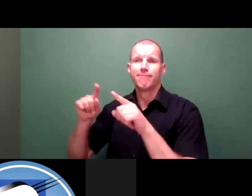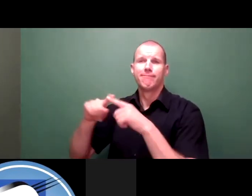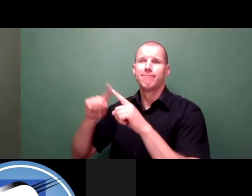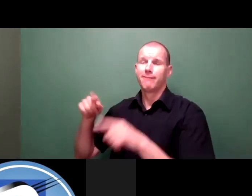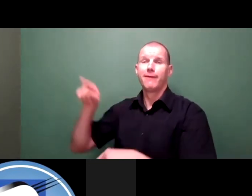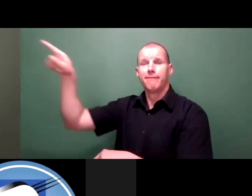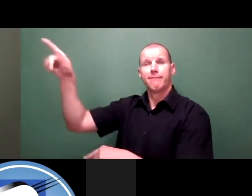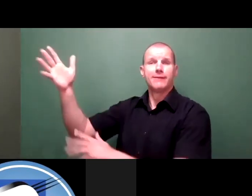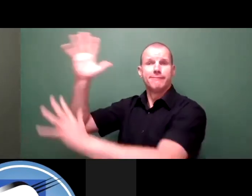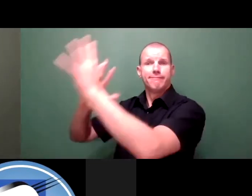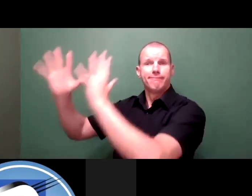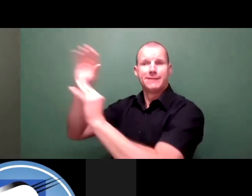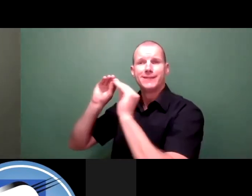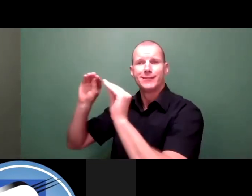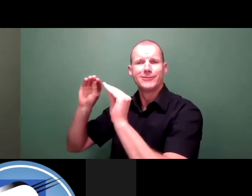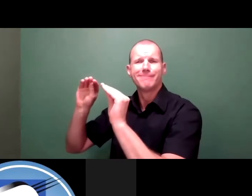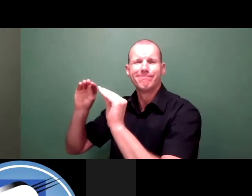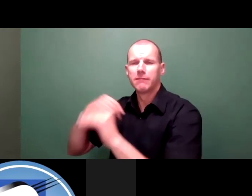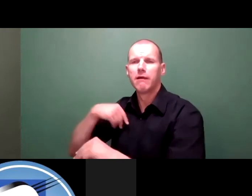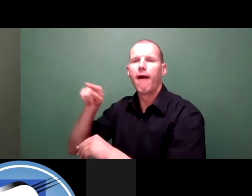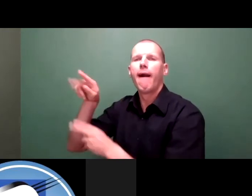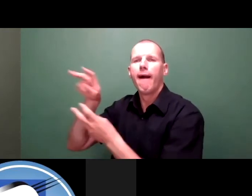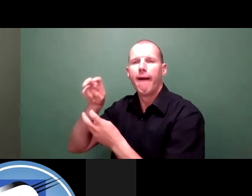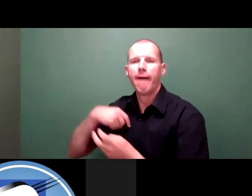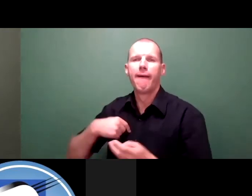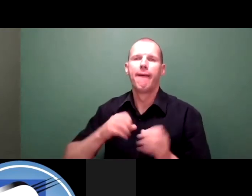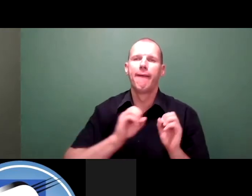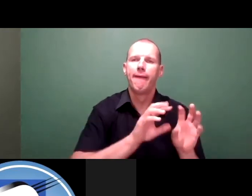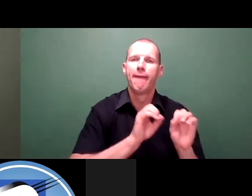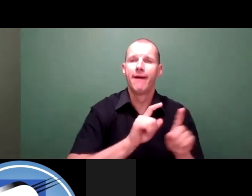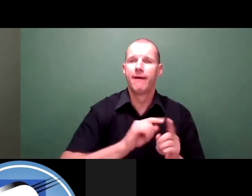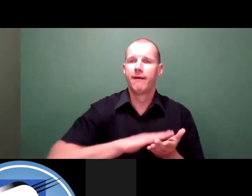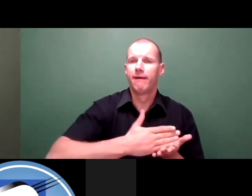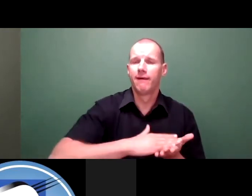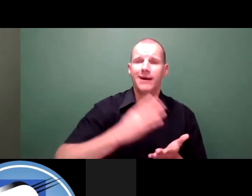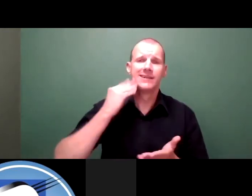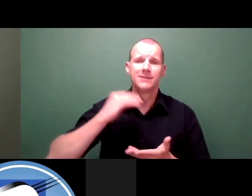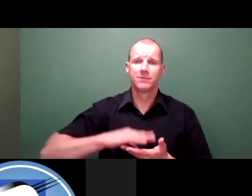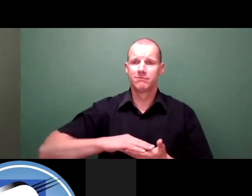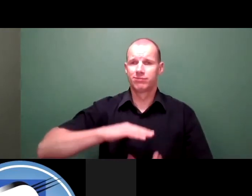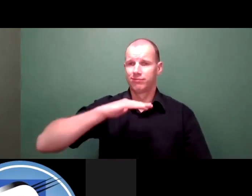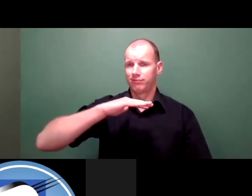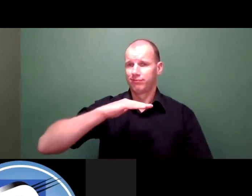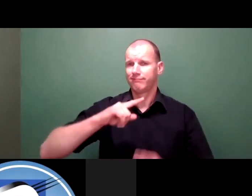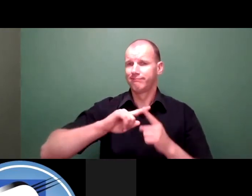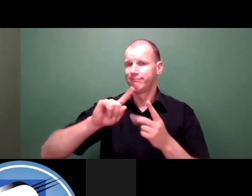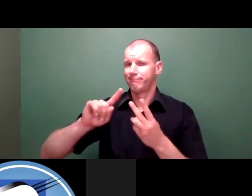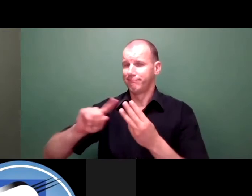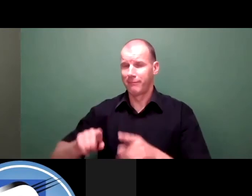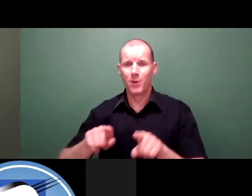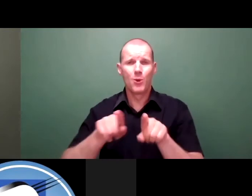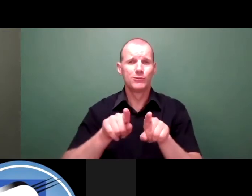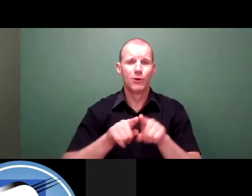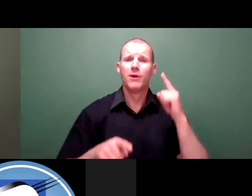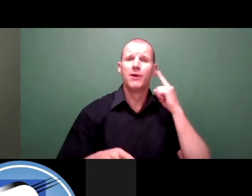as a deaf and you went to a school of the deaf and you've been not taught in the sign language of